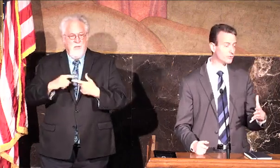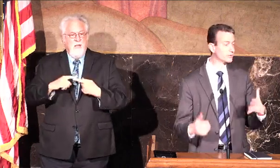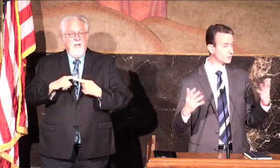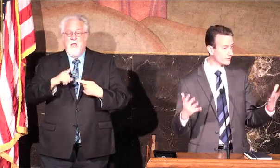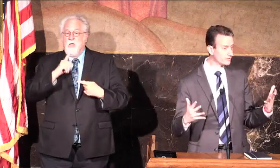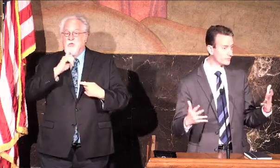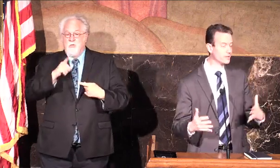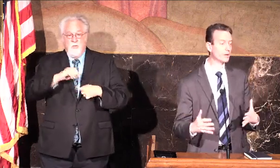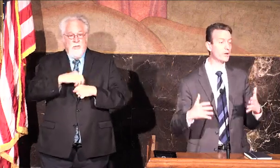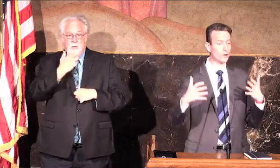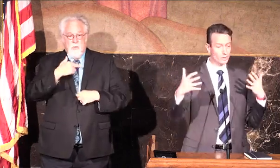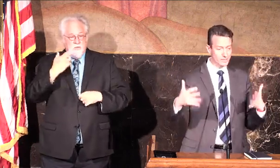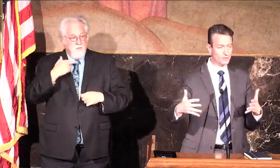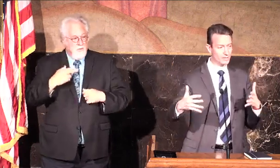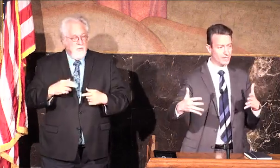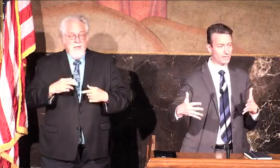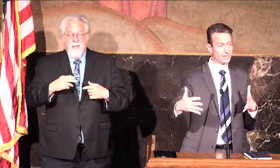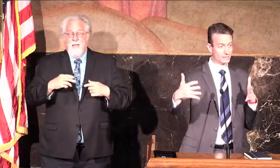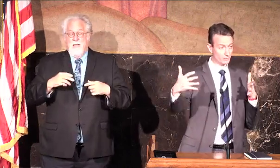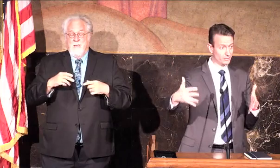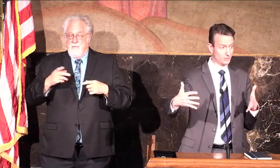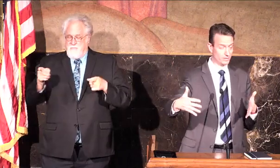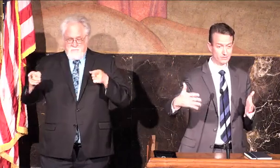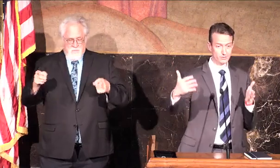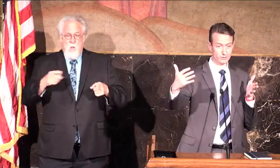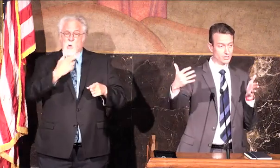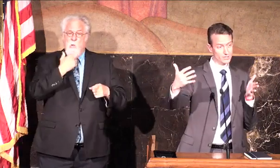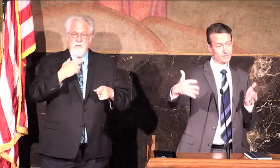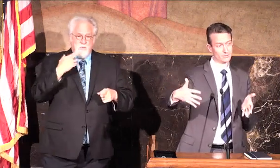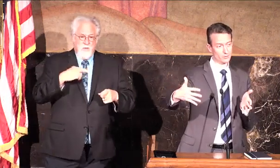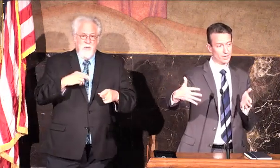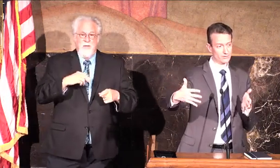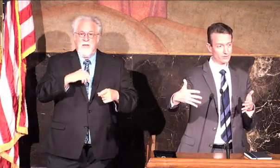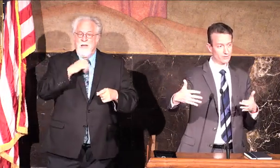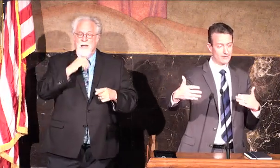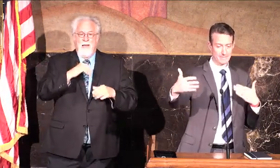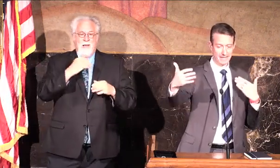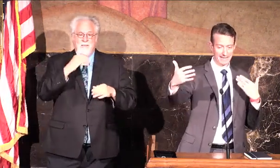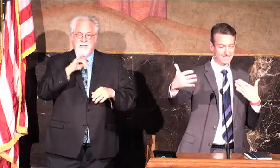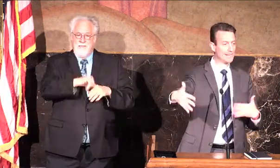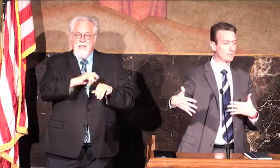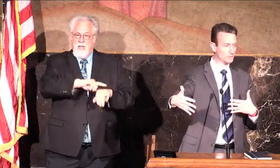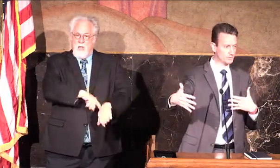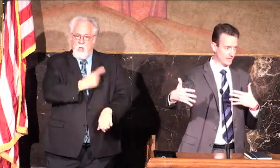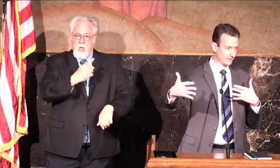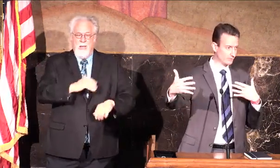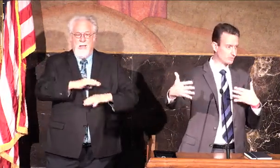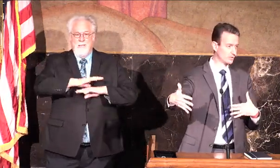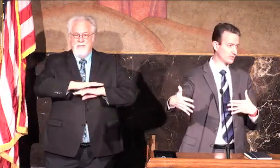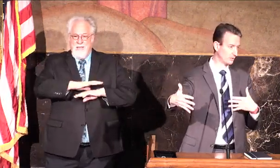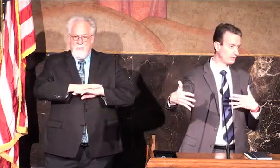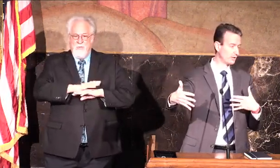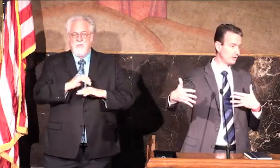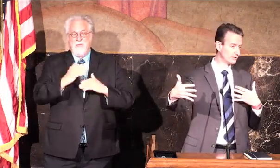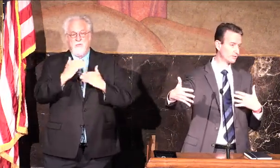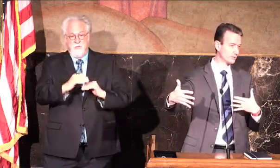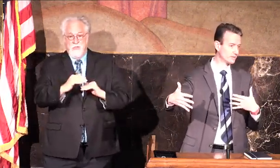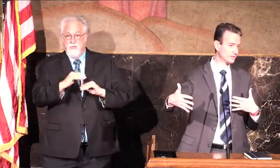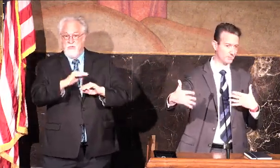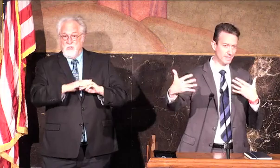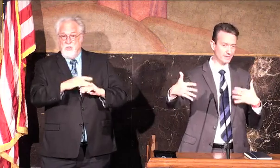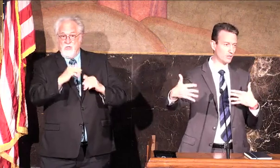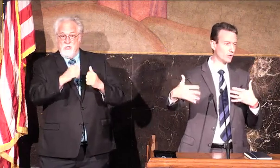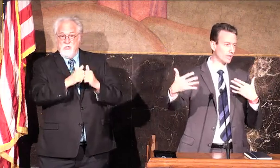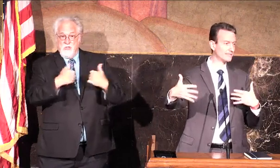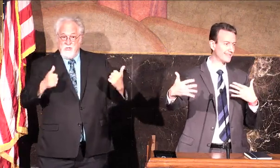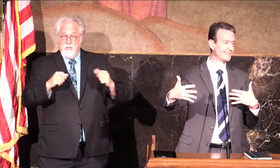in a restaurant, so what's different here? Well, here again, in a restaurant, you're usually not there for quite as long. And tables and the restrictions that we've put in on social